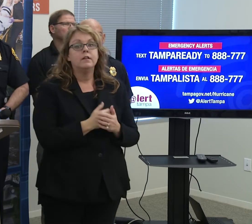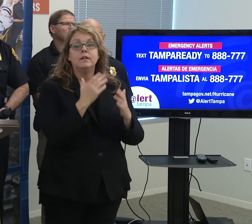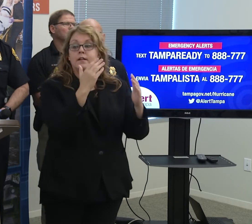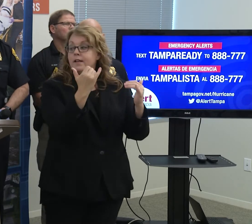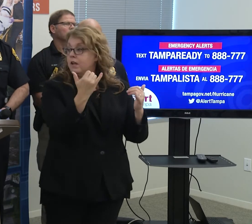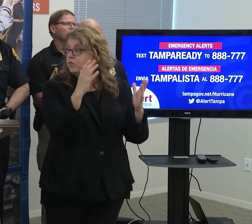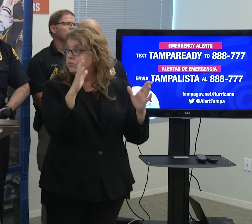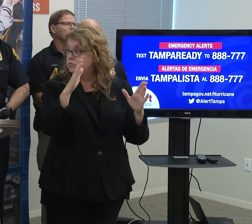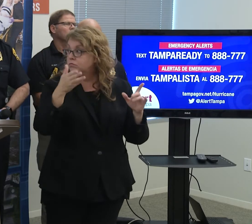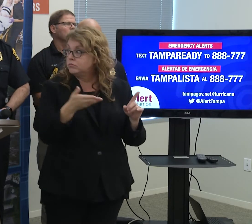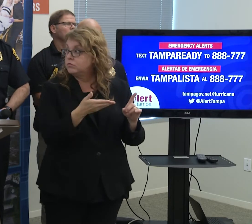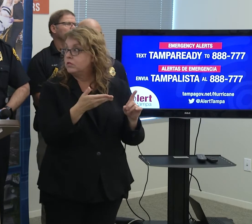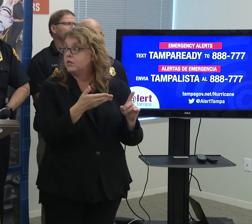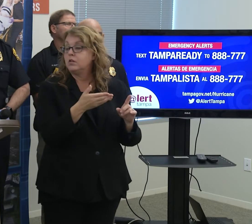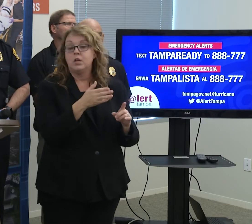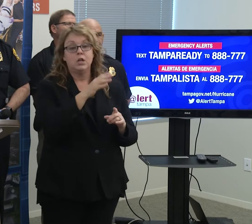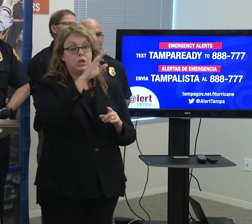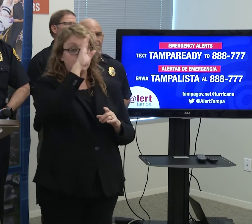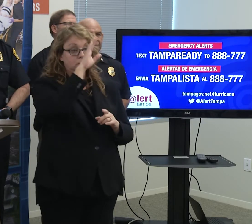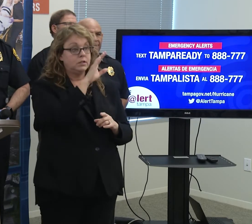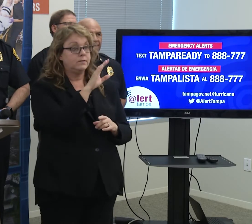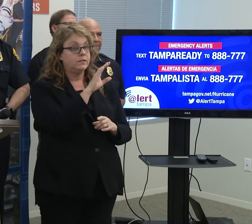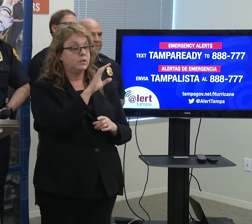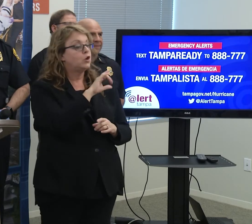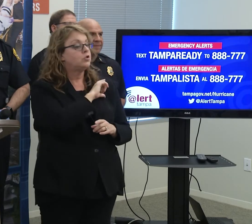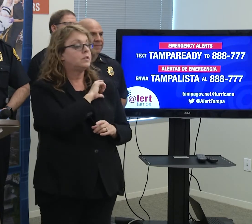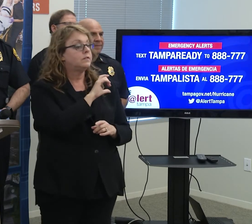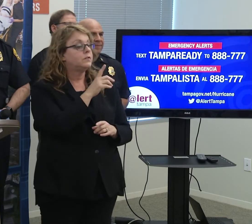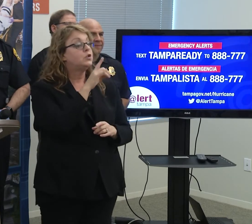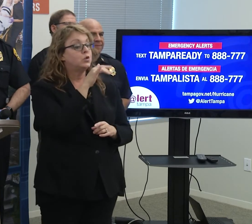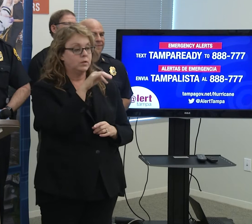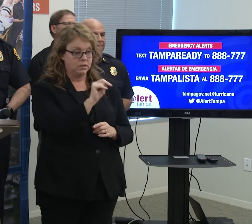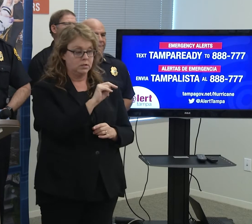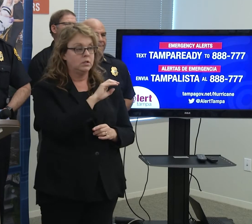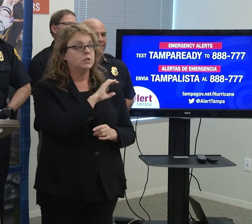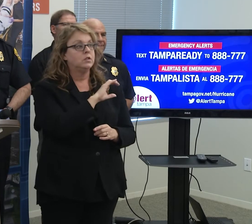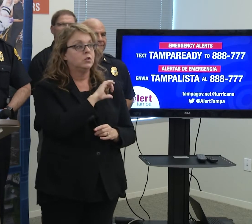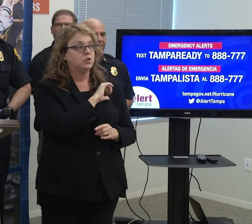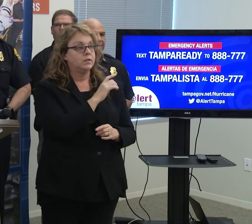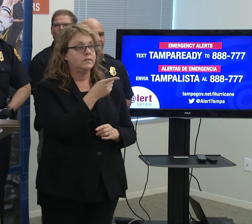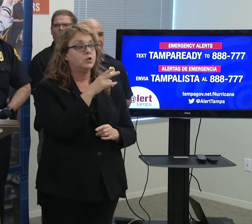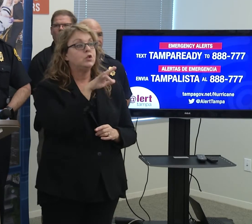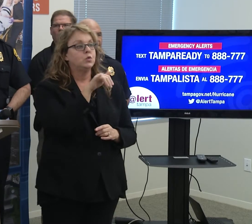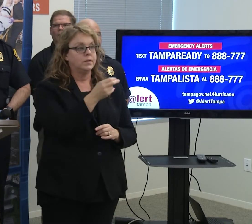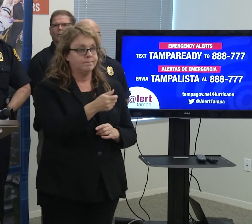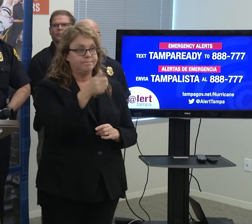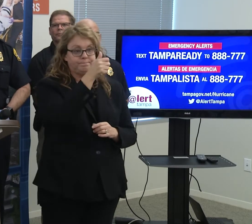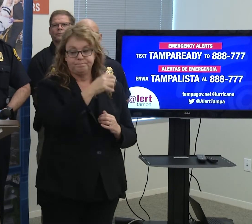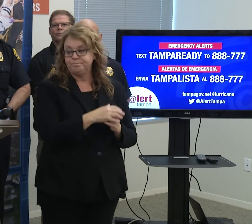Now I would like to bring to the podium Chief Dugan to talk about some police response. Chief.